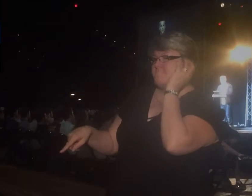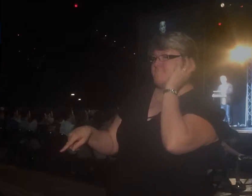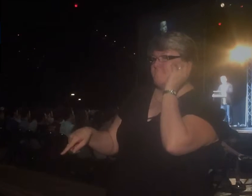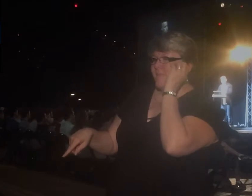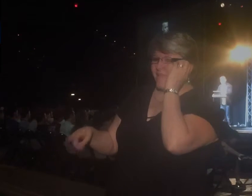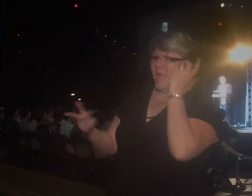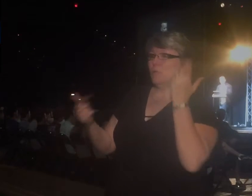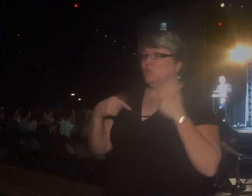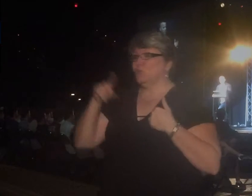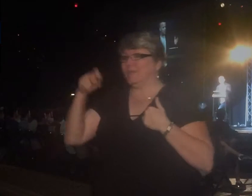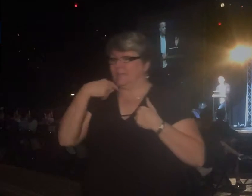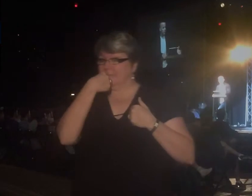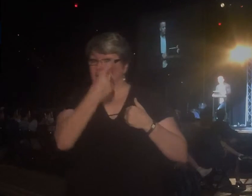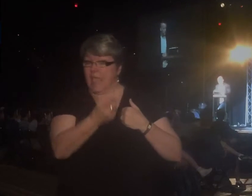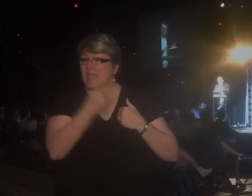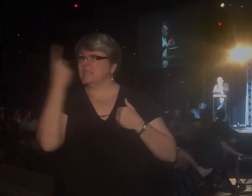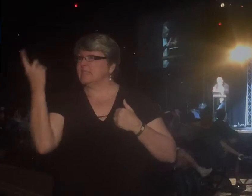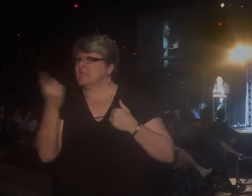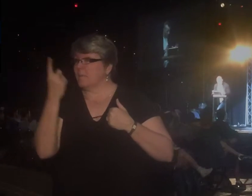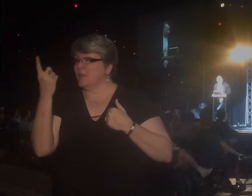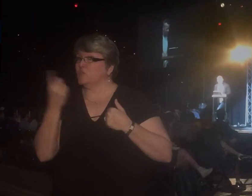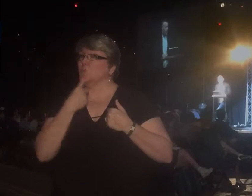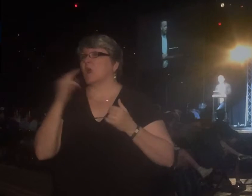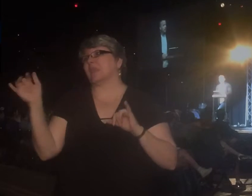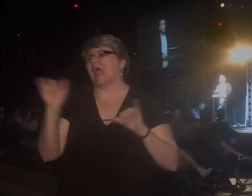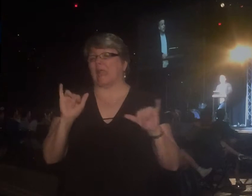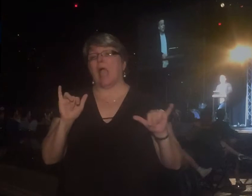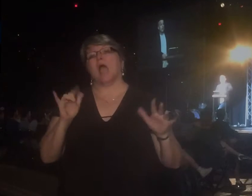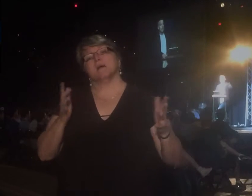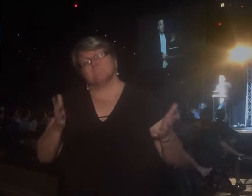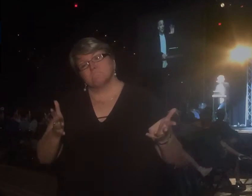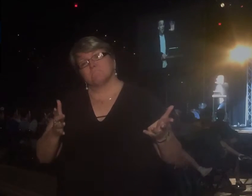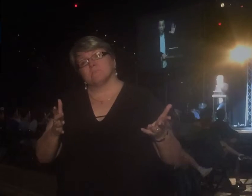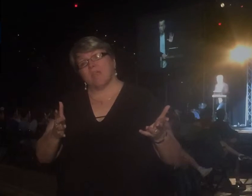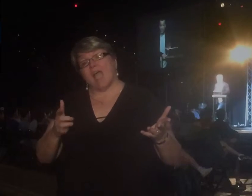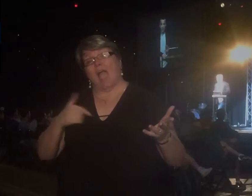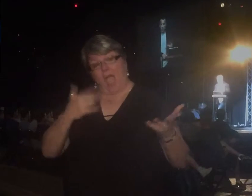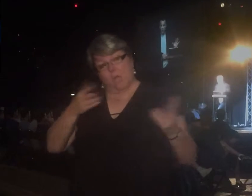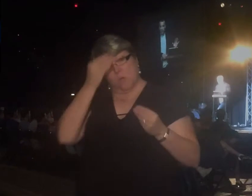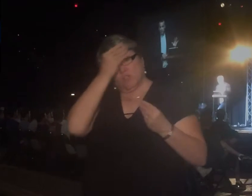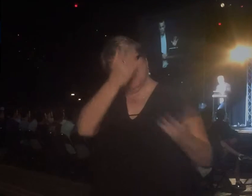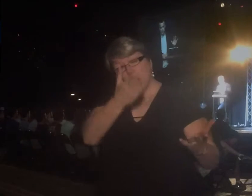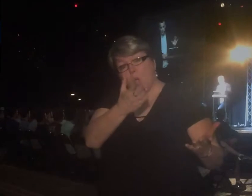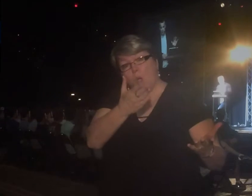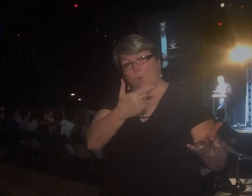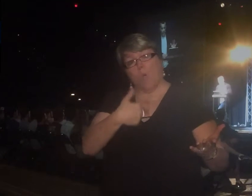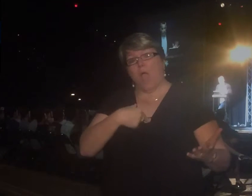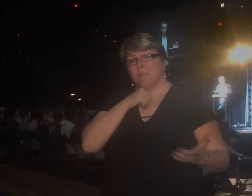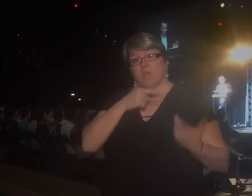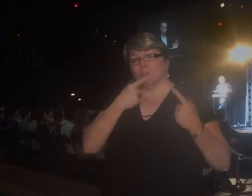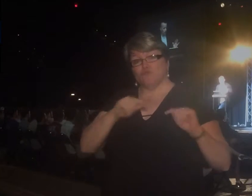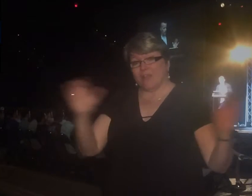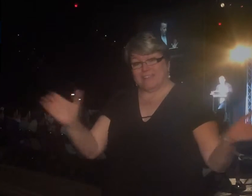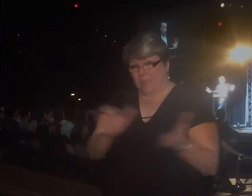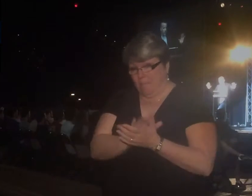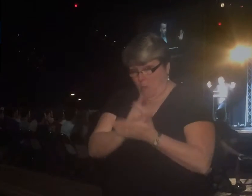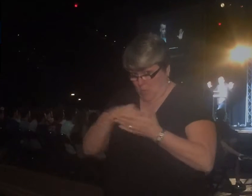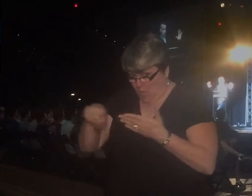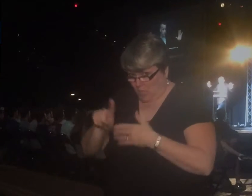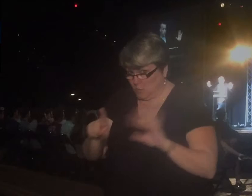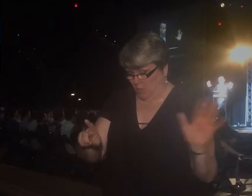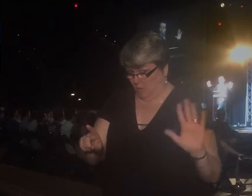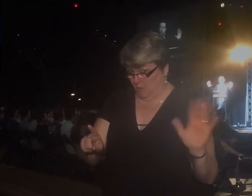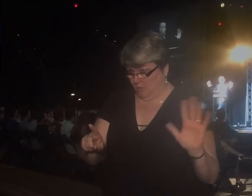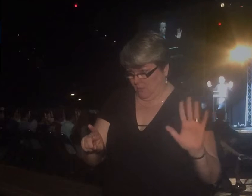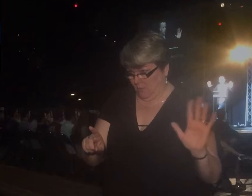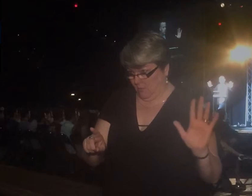things. And that's when you need to say something to her like, hey, I want you to know I'm not trying to get married like